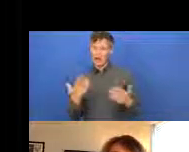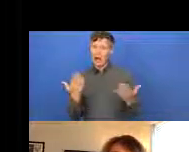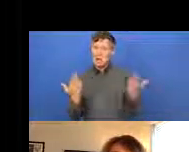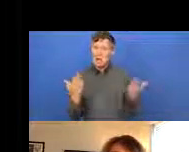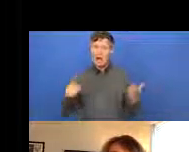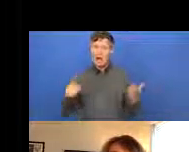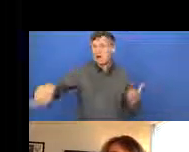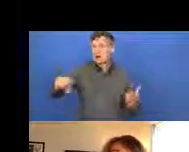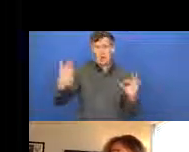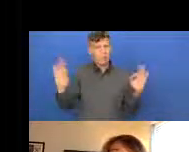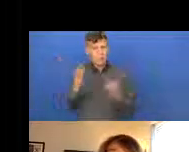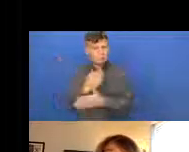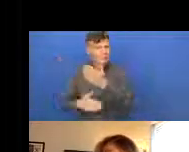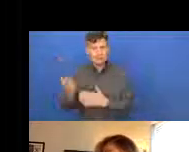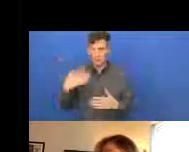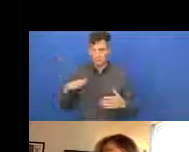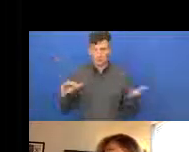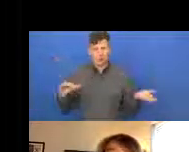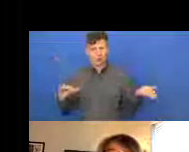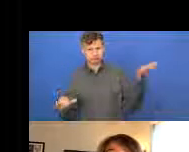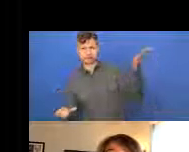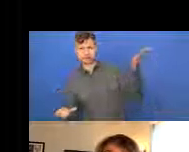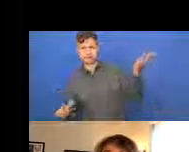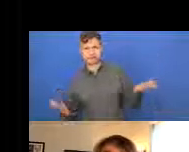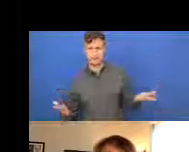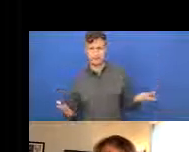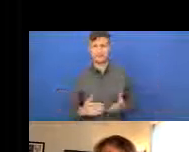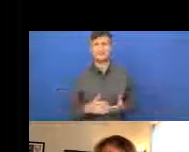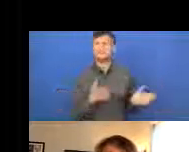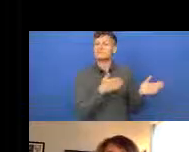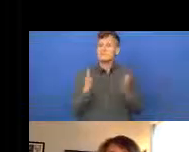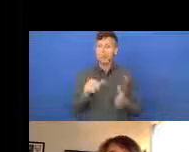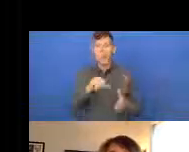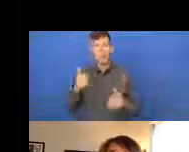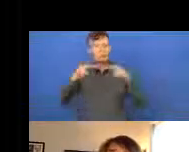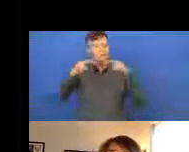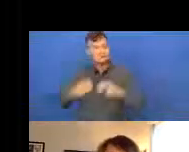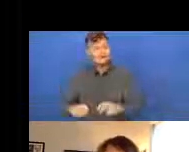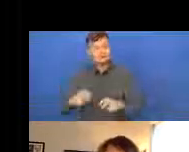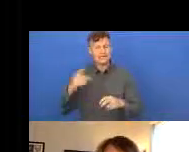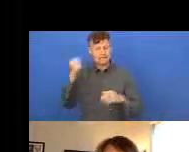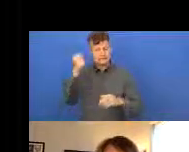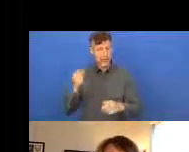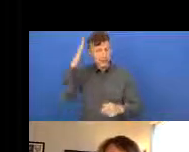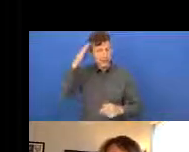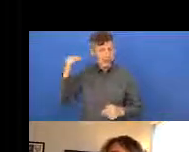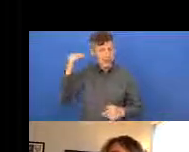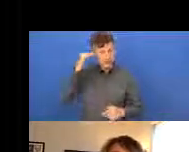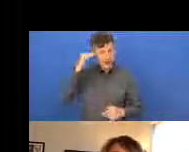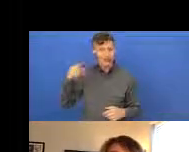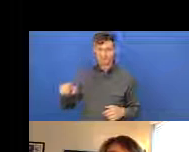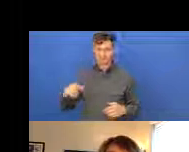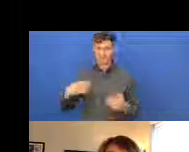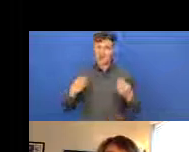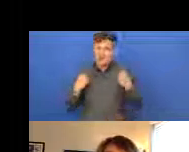Primary school children in a study in South Korea, primary school children with autism spectrum disorder were more than 4 times as likely to be victims of bullying